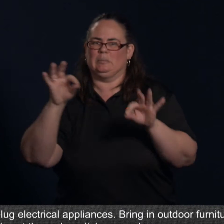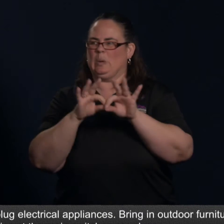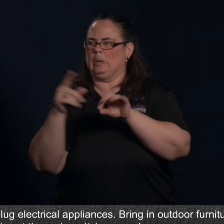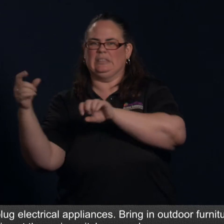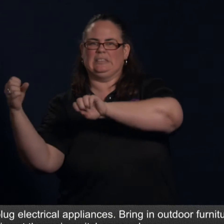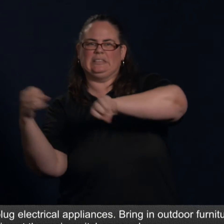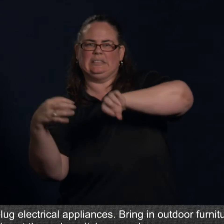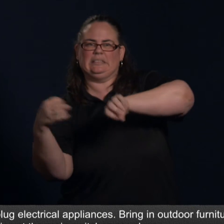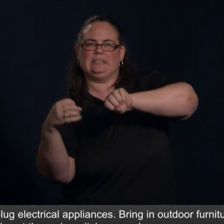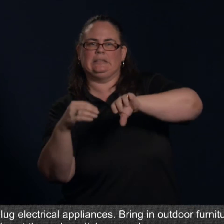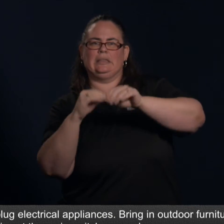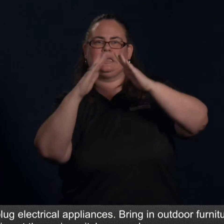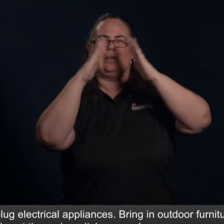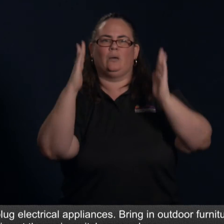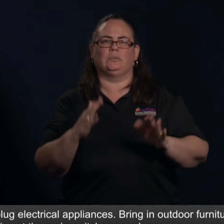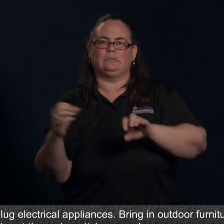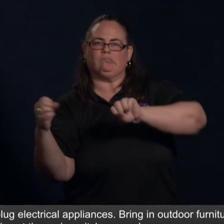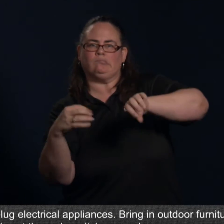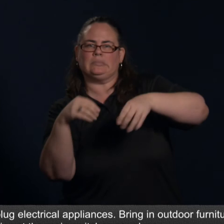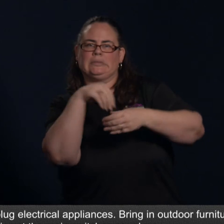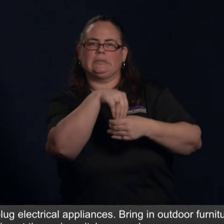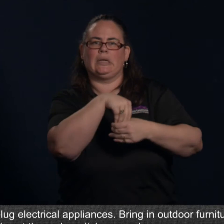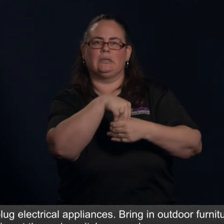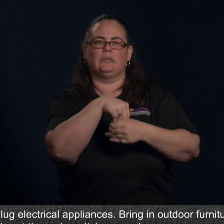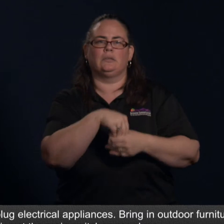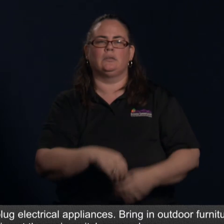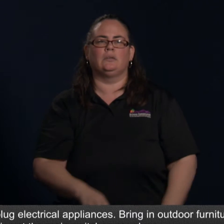Bring in outdoor furniture.